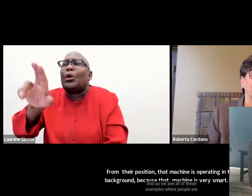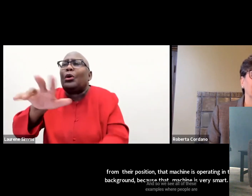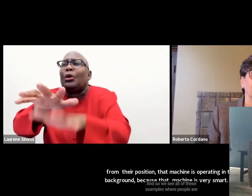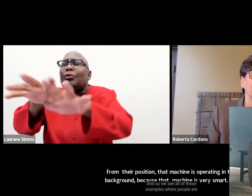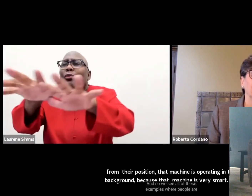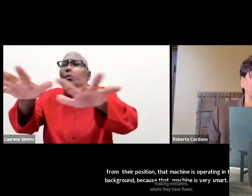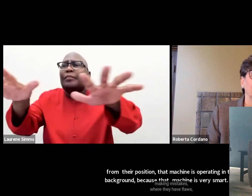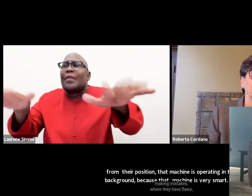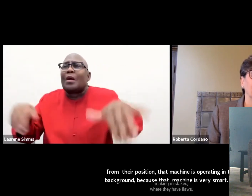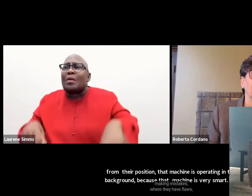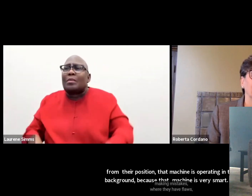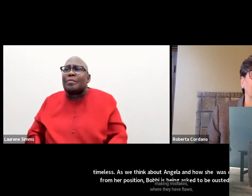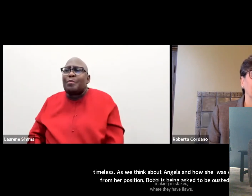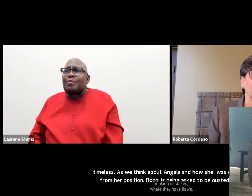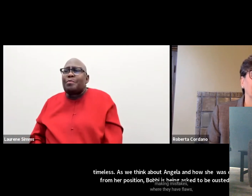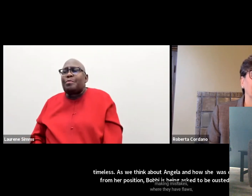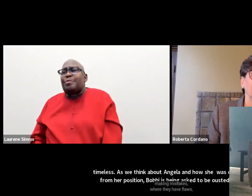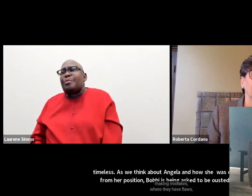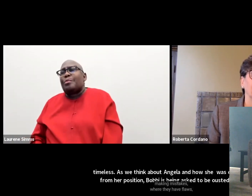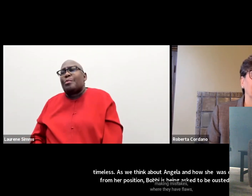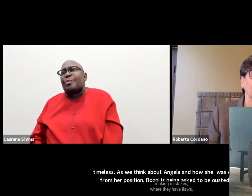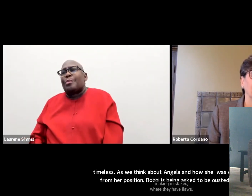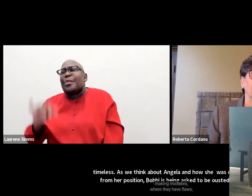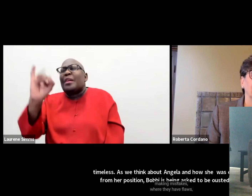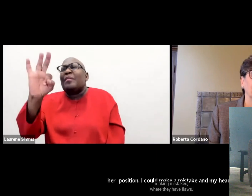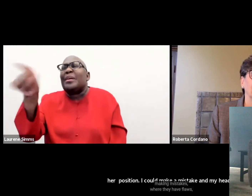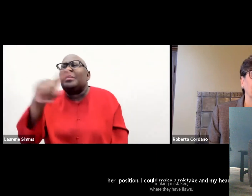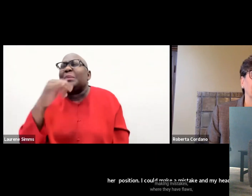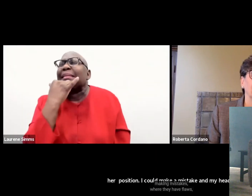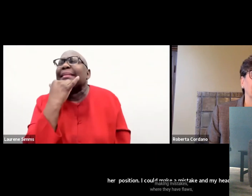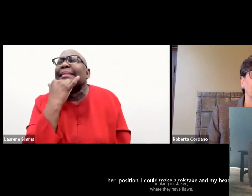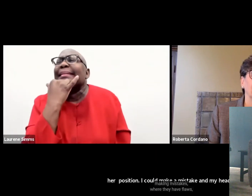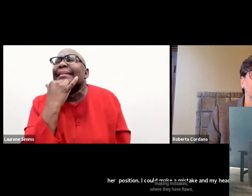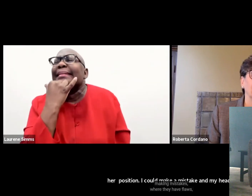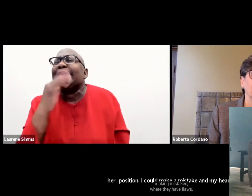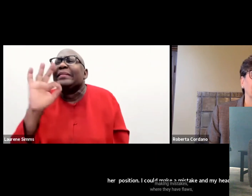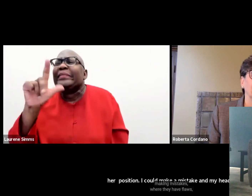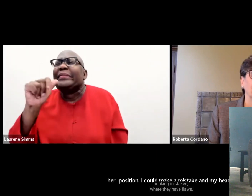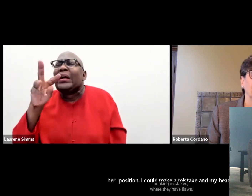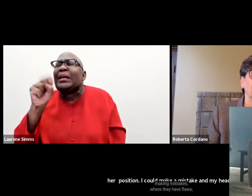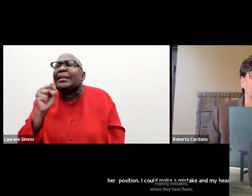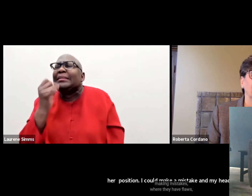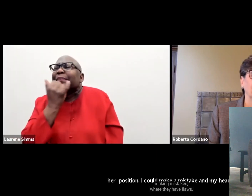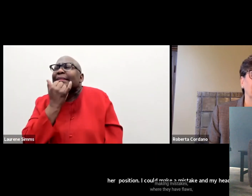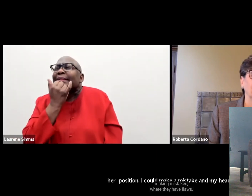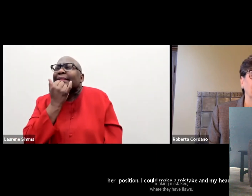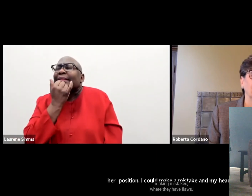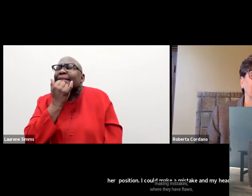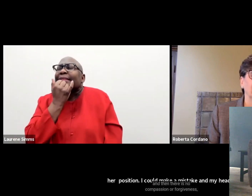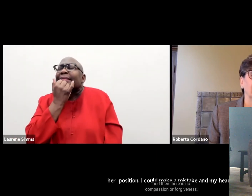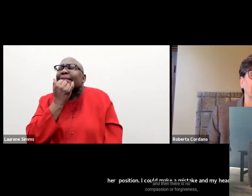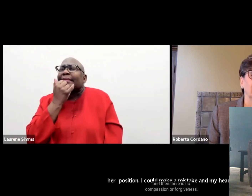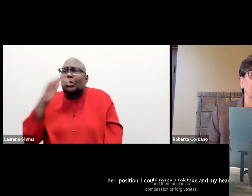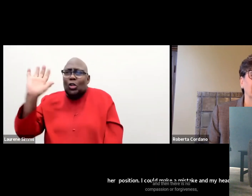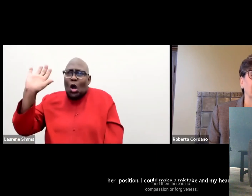And we see that all of these people make mistakes where they have flaws.